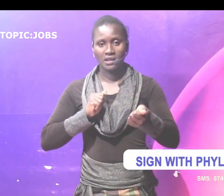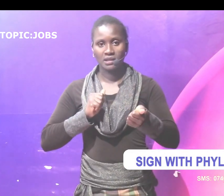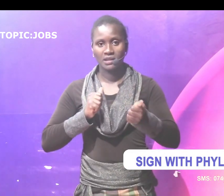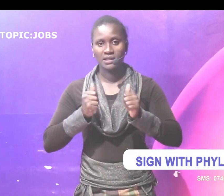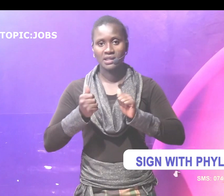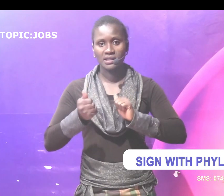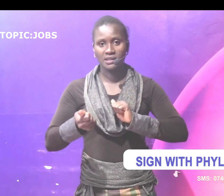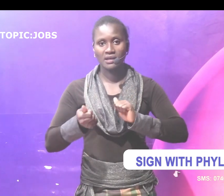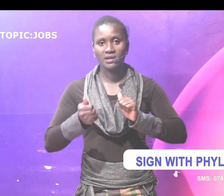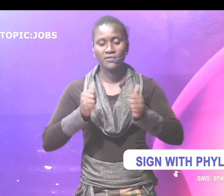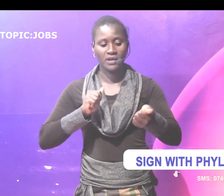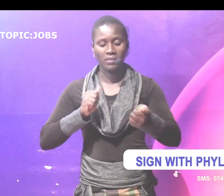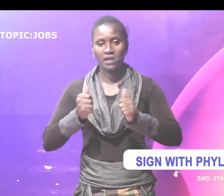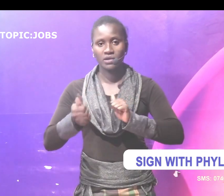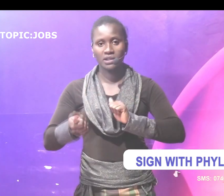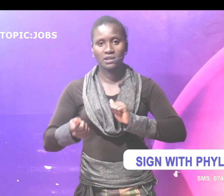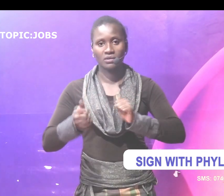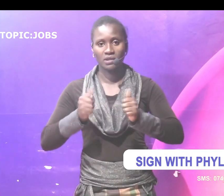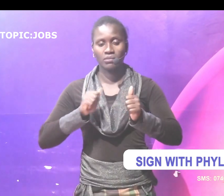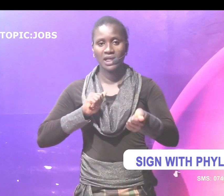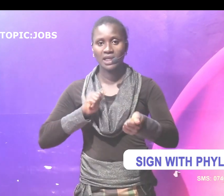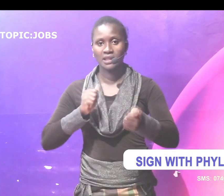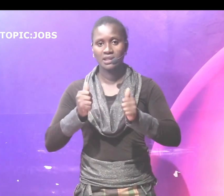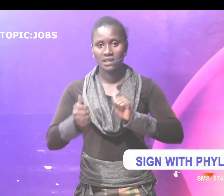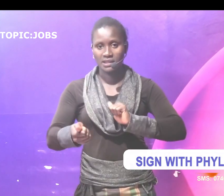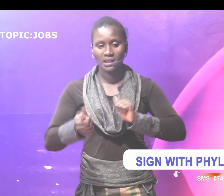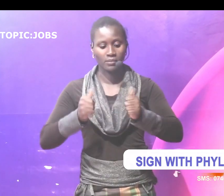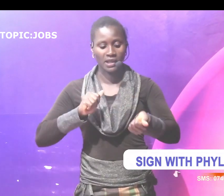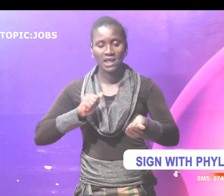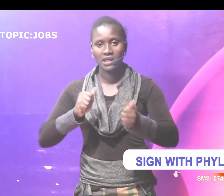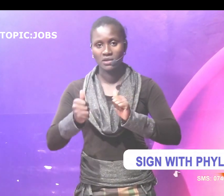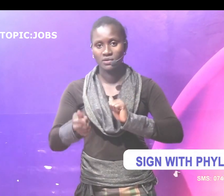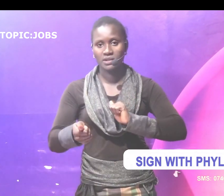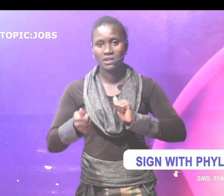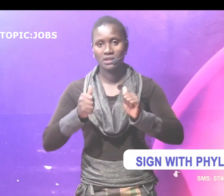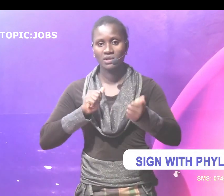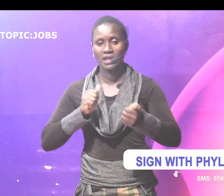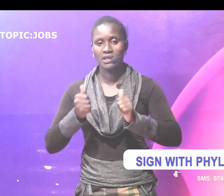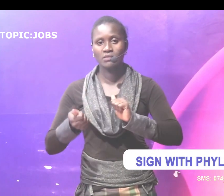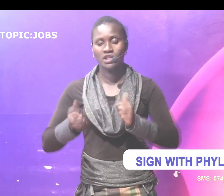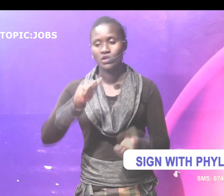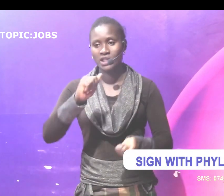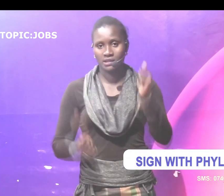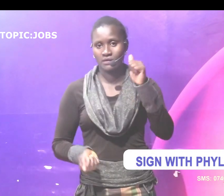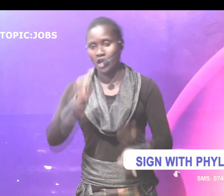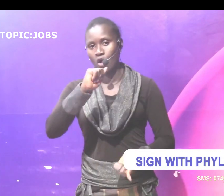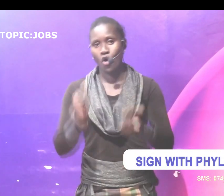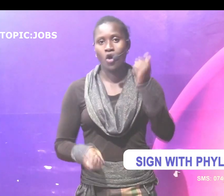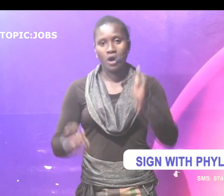This is the steering for the pilot on the plane. Inside the plane they do like this, but not as the vehicle, how